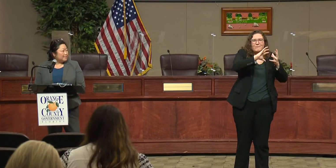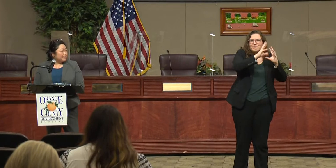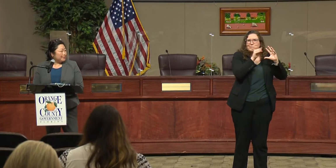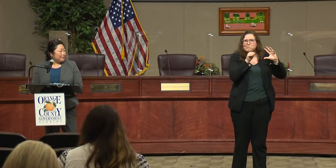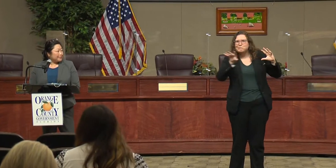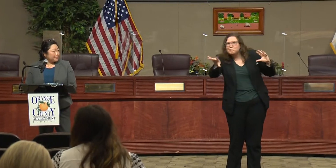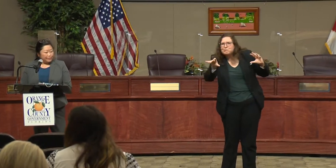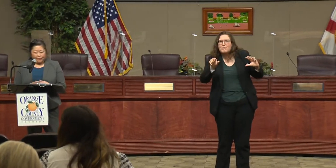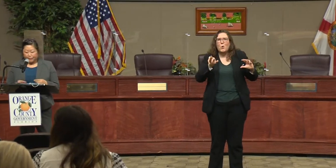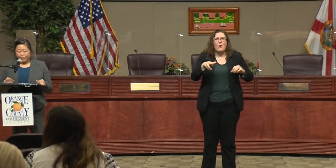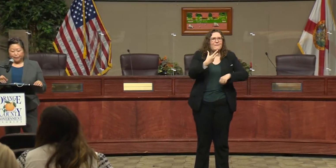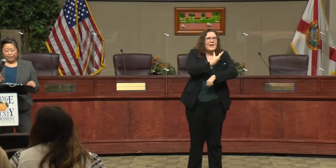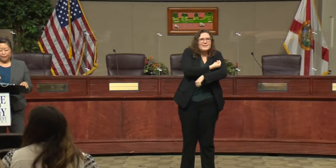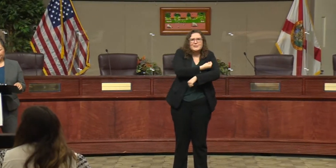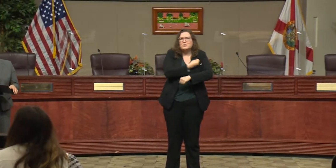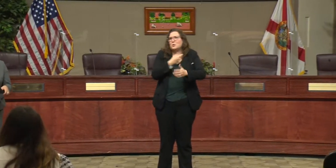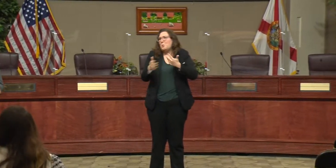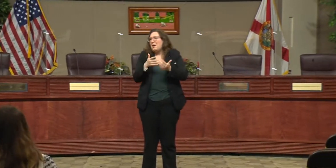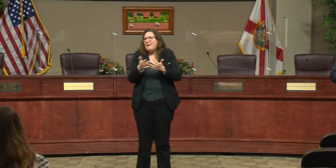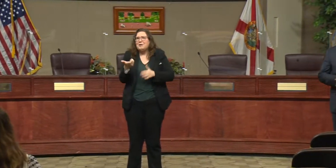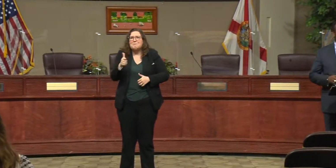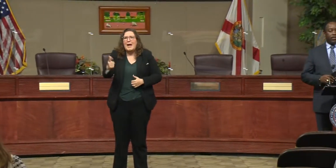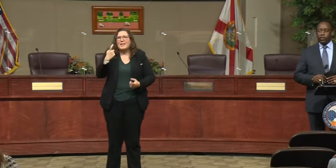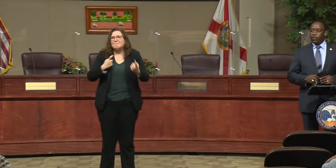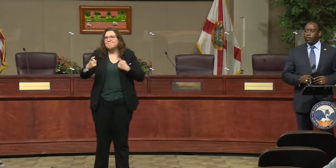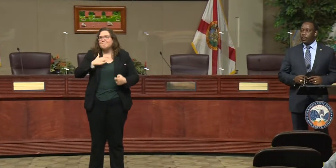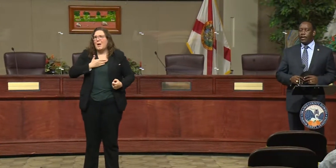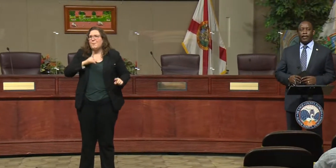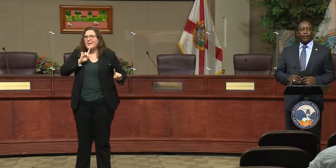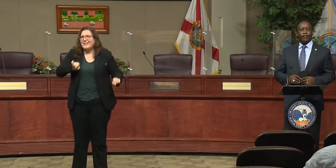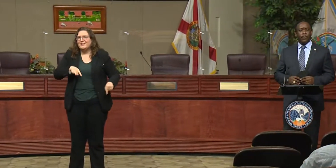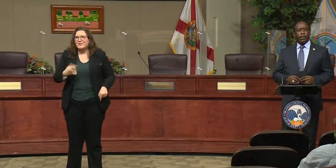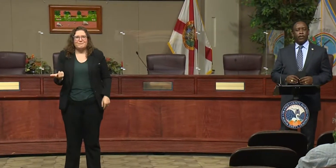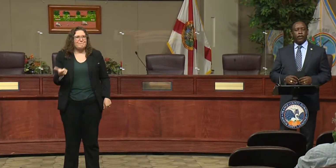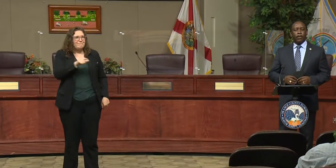Demings. All right, thank you, Ms. Chu.